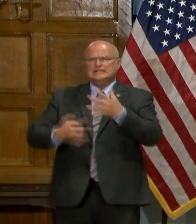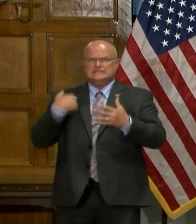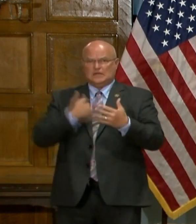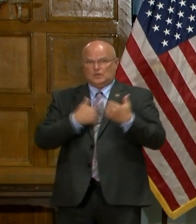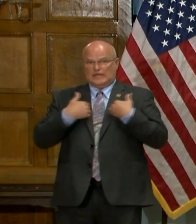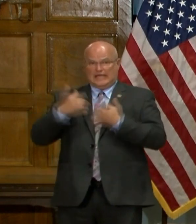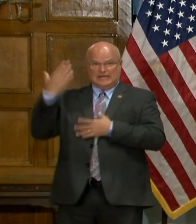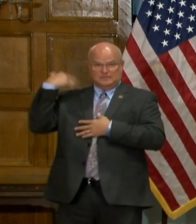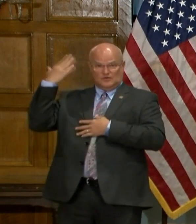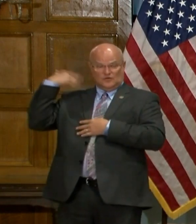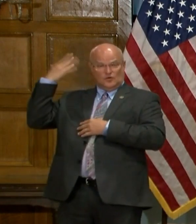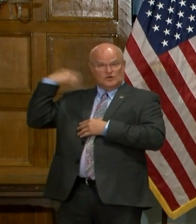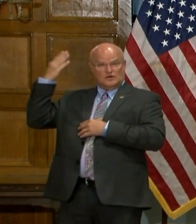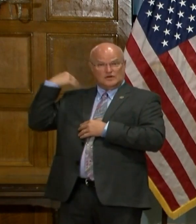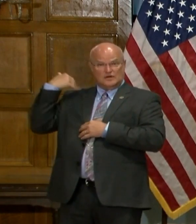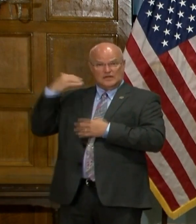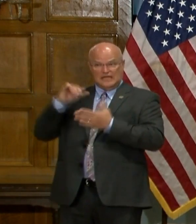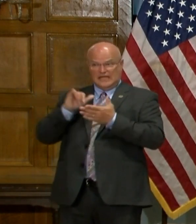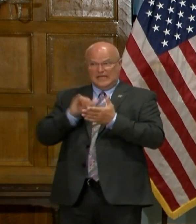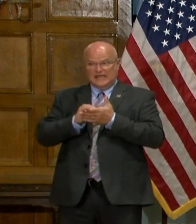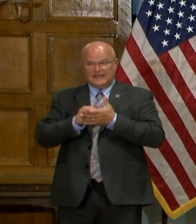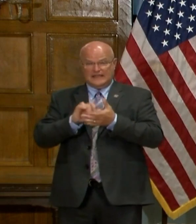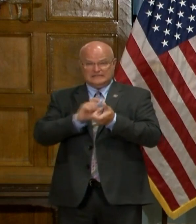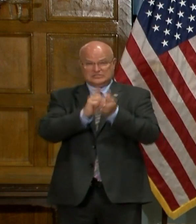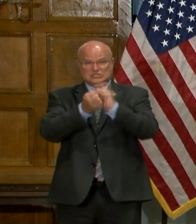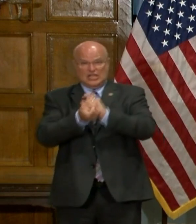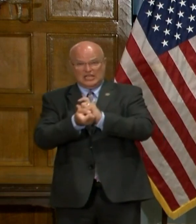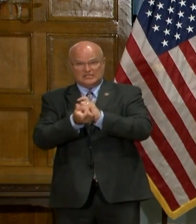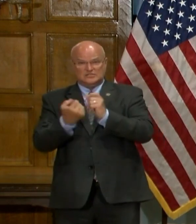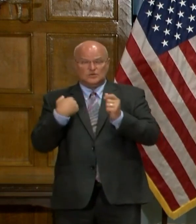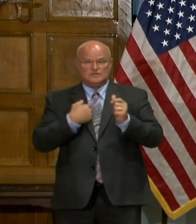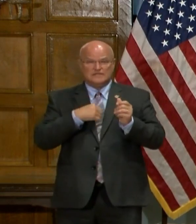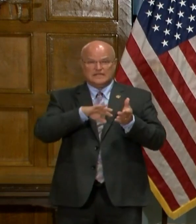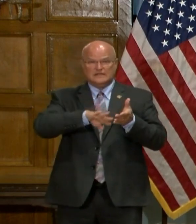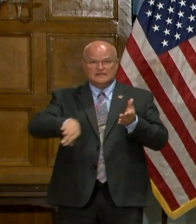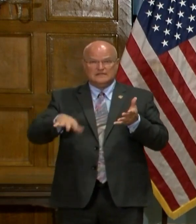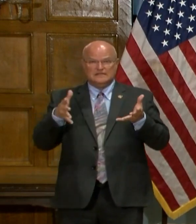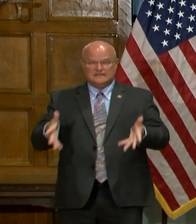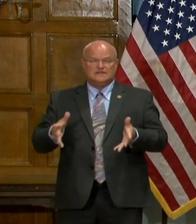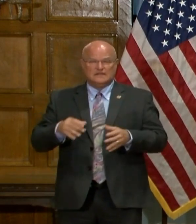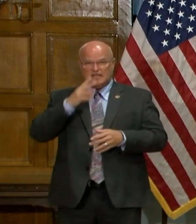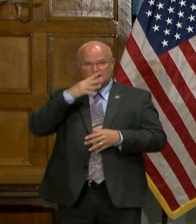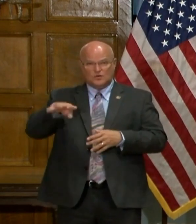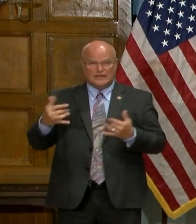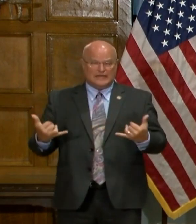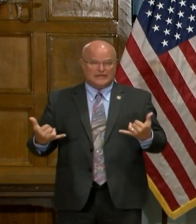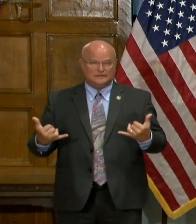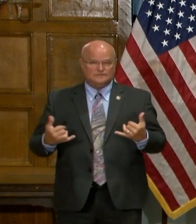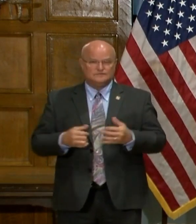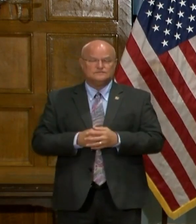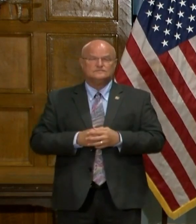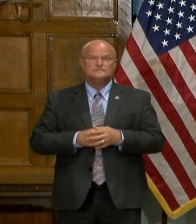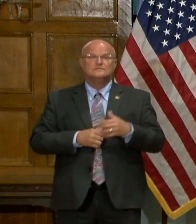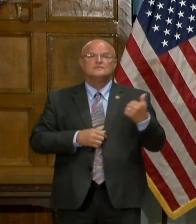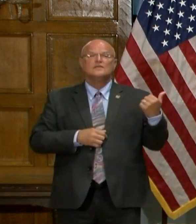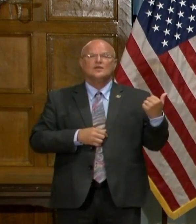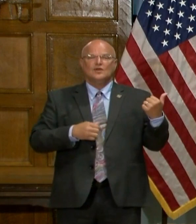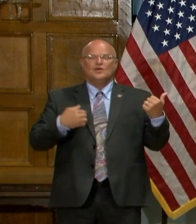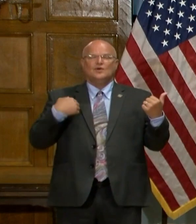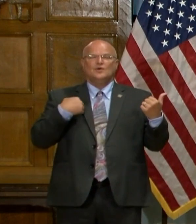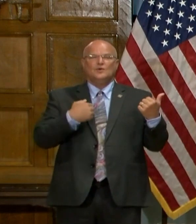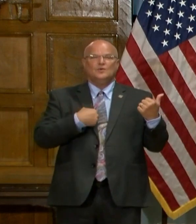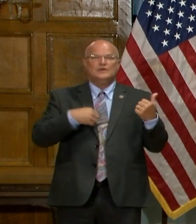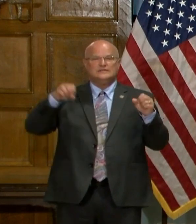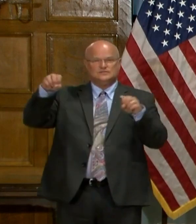we had a long time ago, has that evolved, or we kind of just sort of ignoring that now?